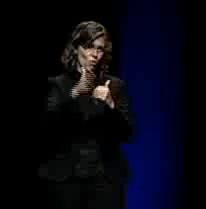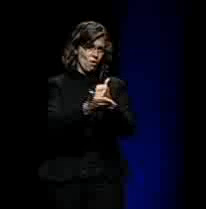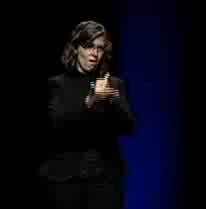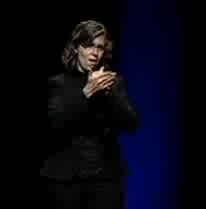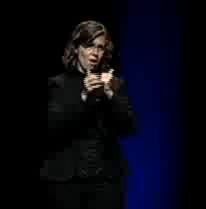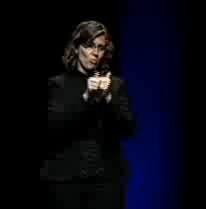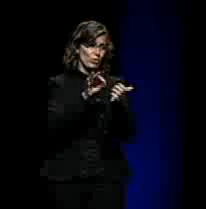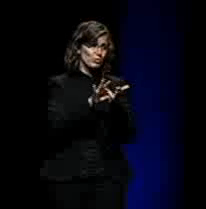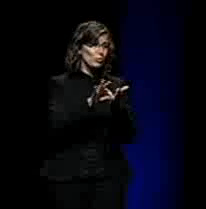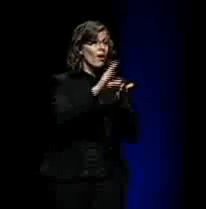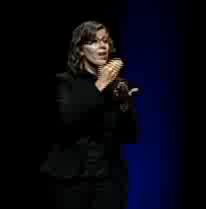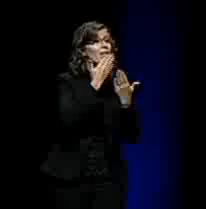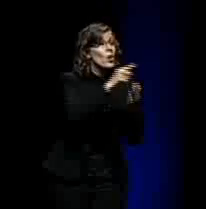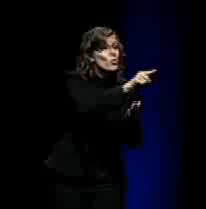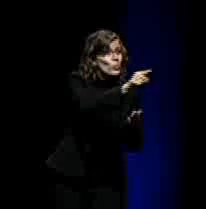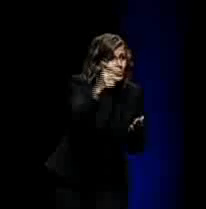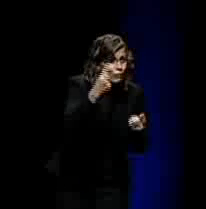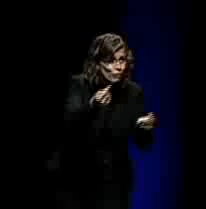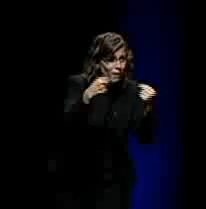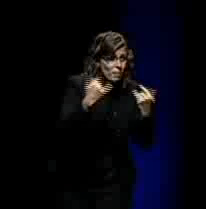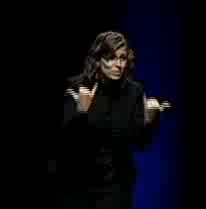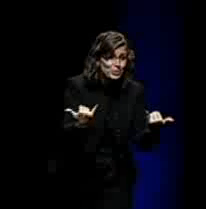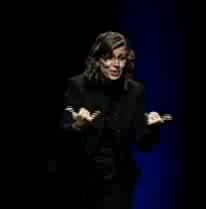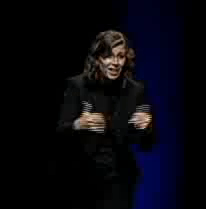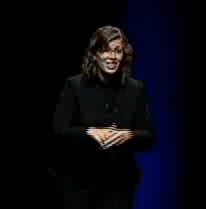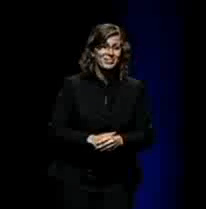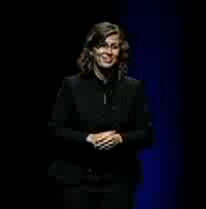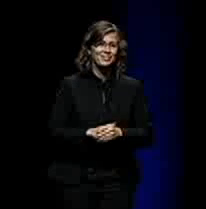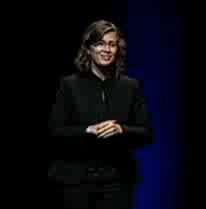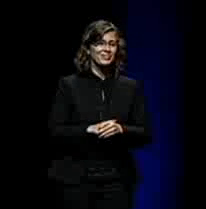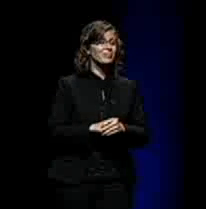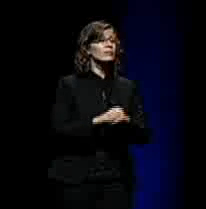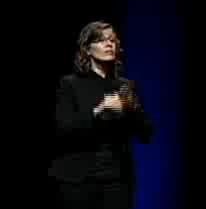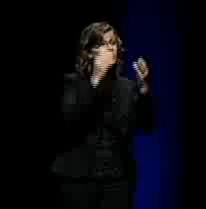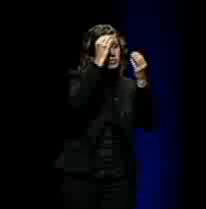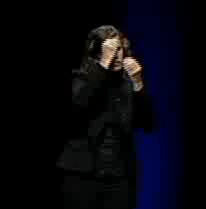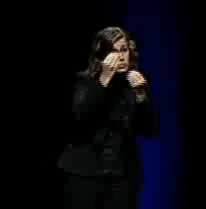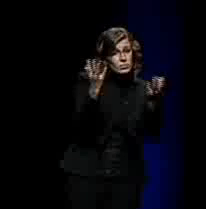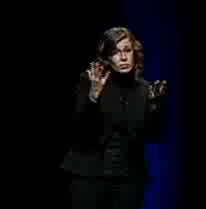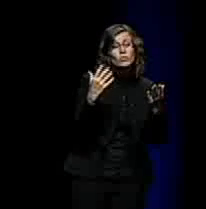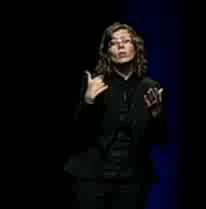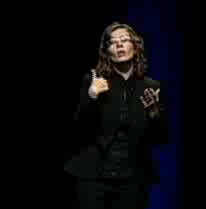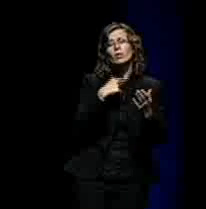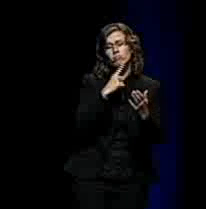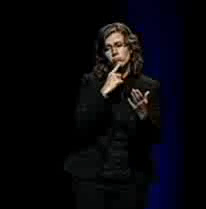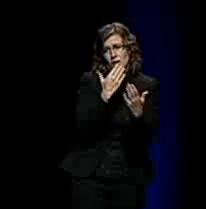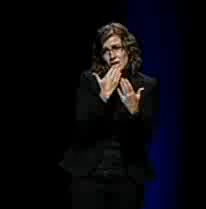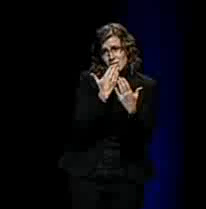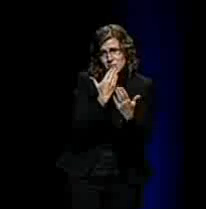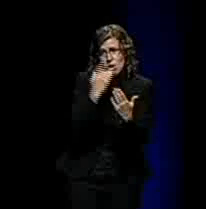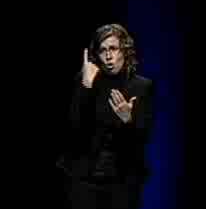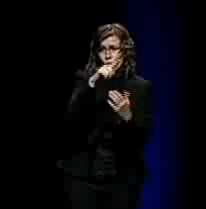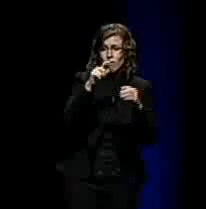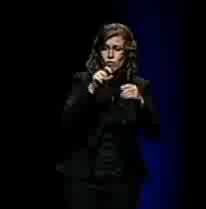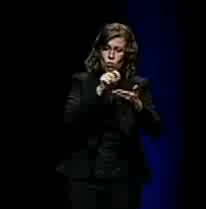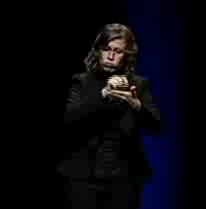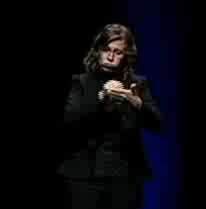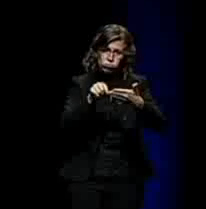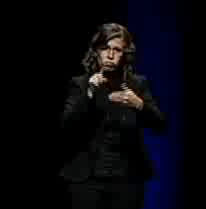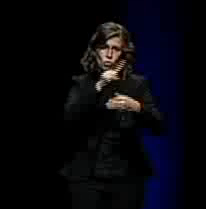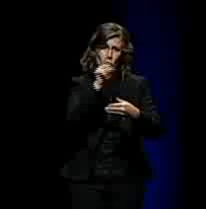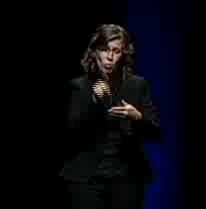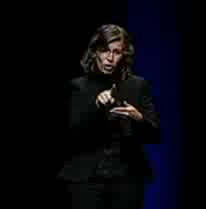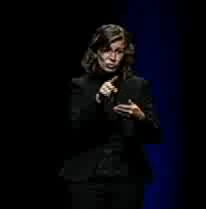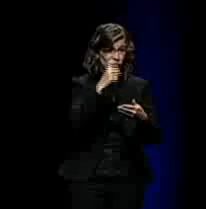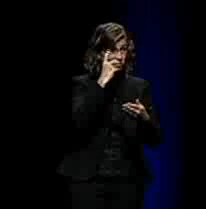And thank you for coming today. I want you to know that we appreciate your questions, because the work we